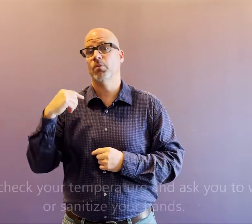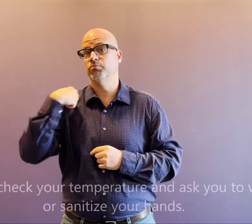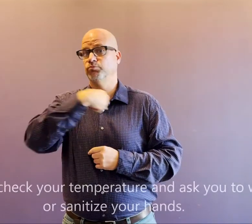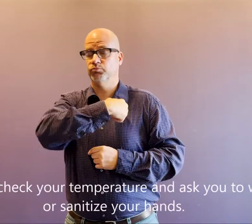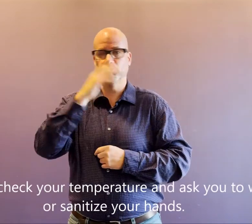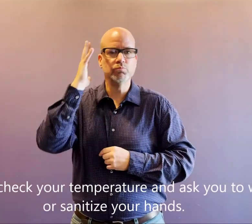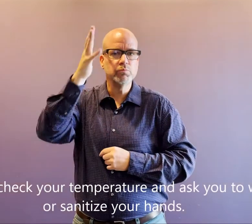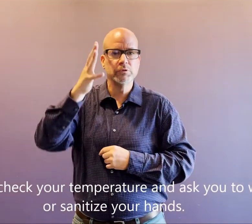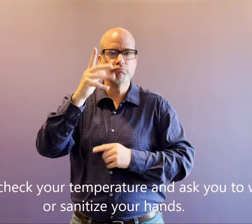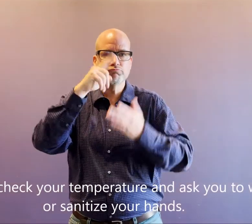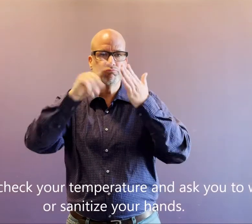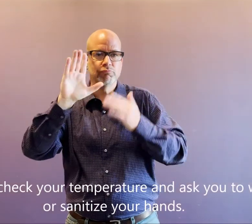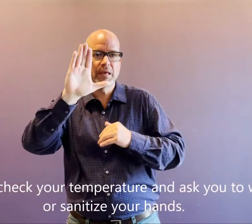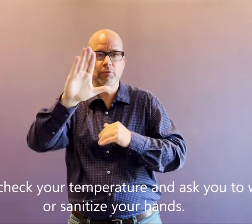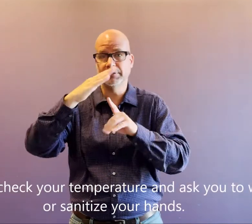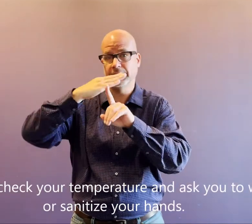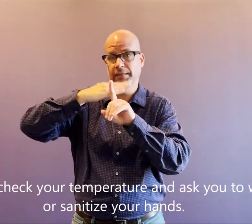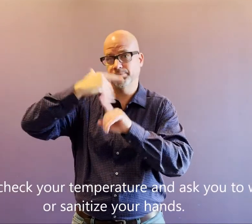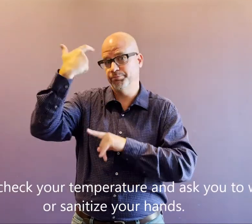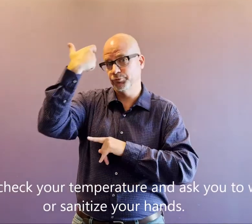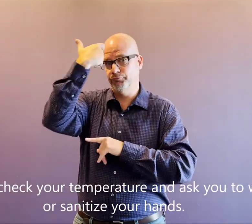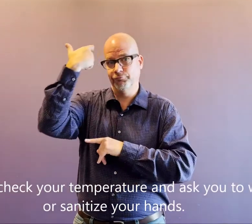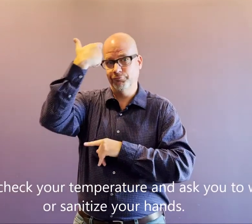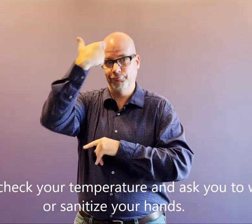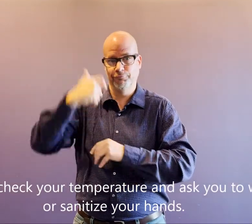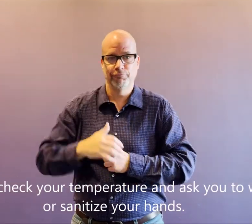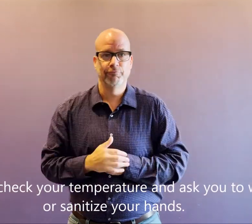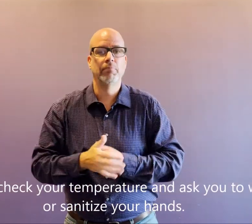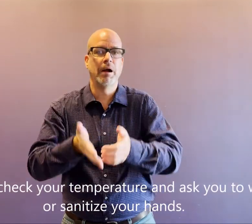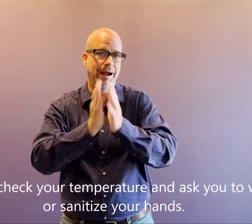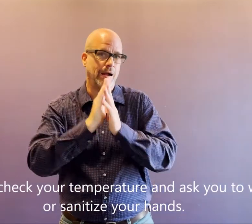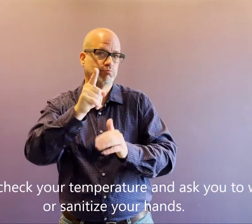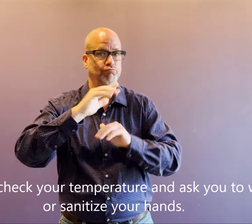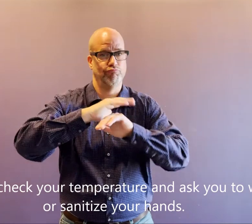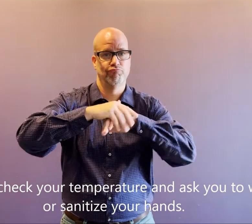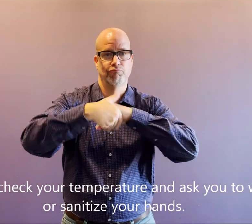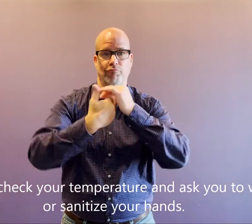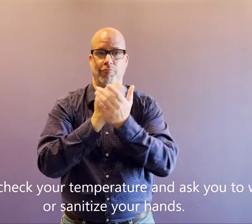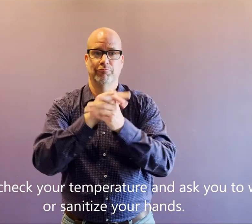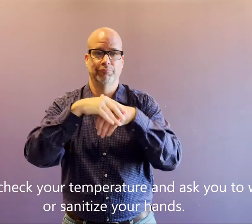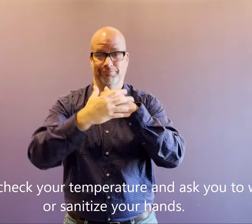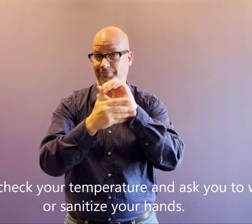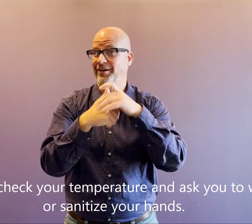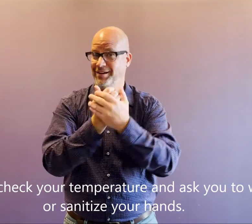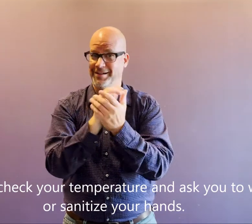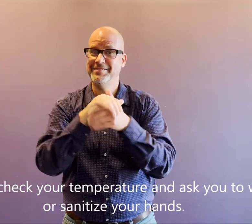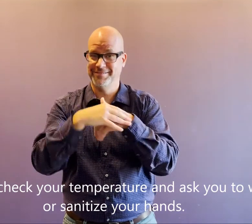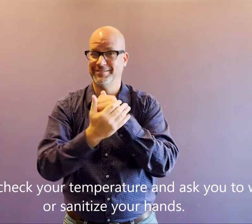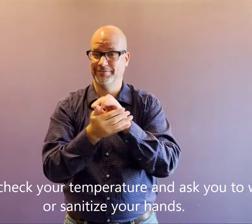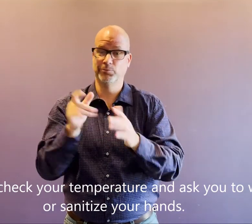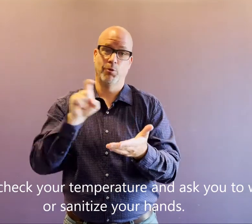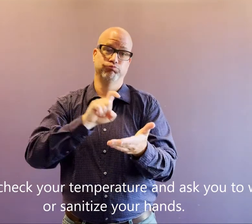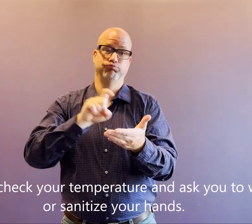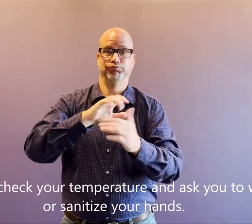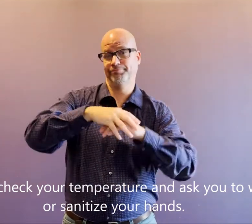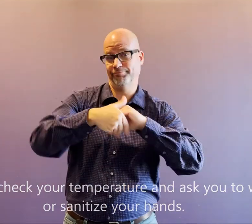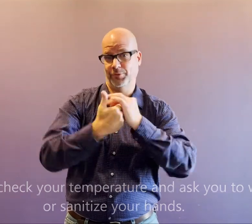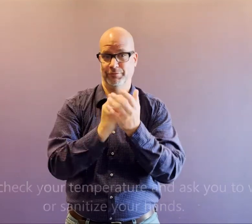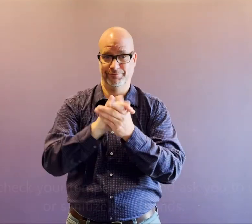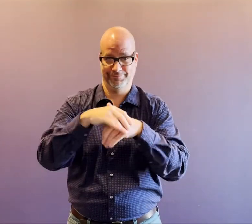Please wait for a staff member. We will check your temperature and ask you to wash or sanitize your hands.